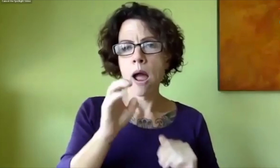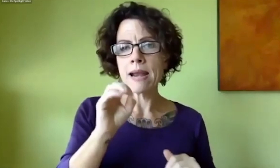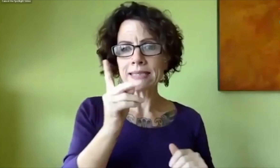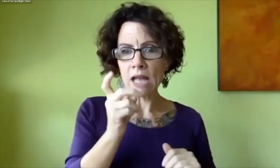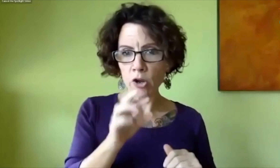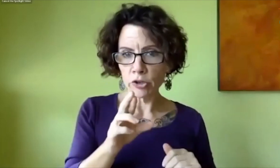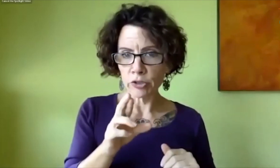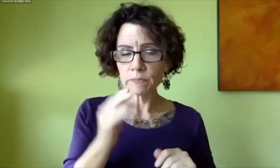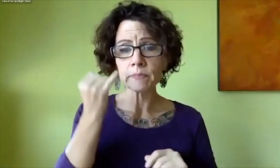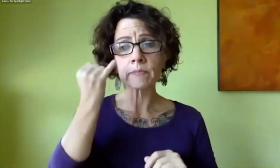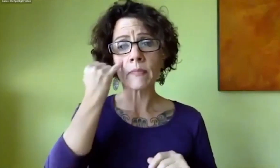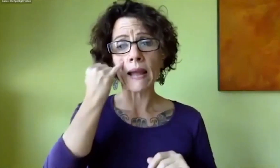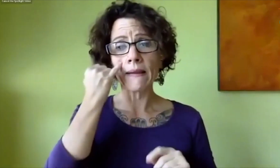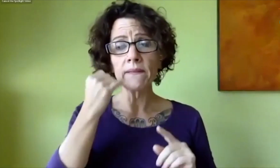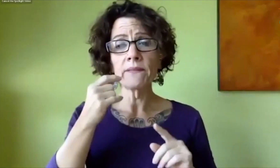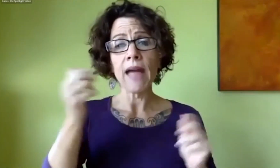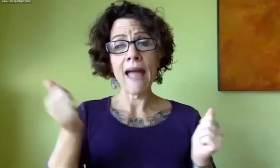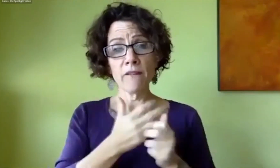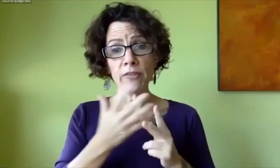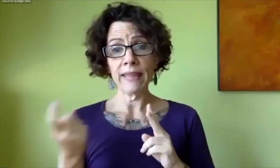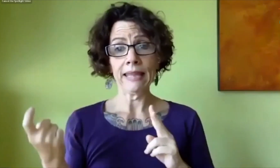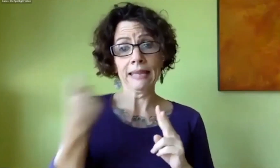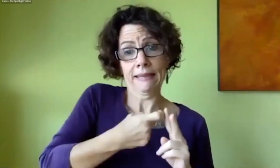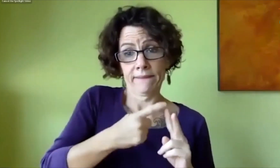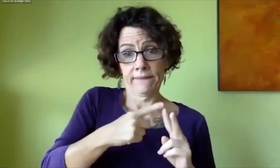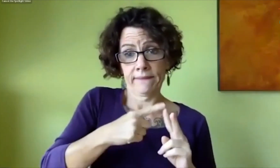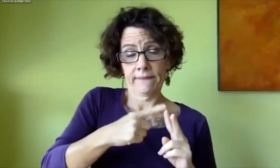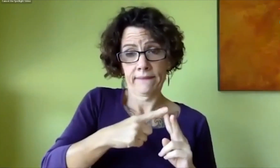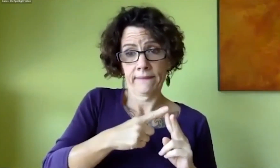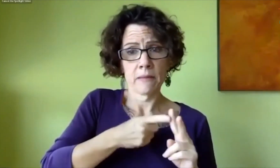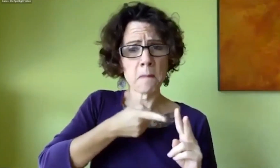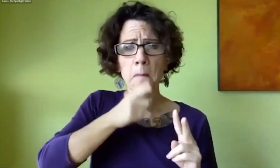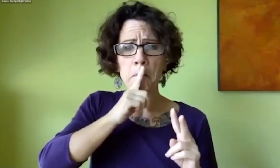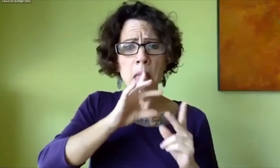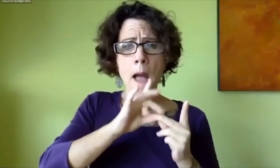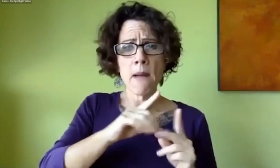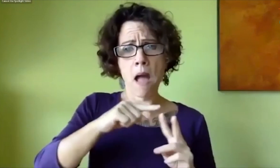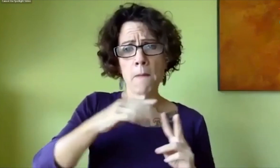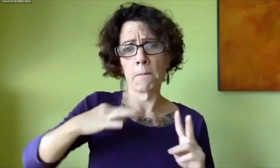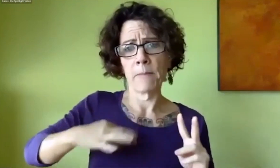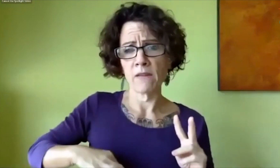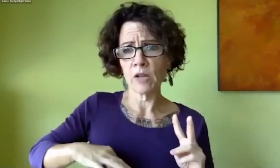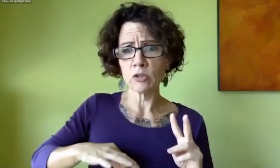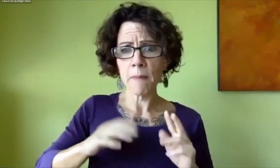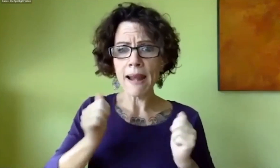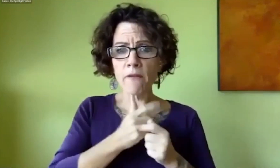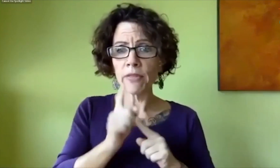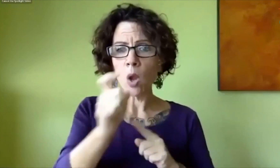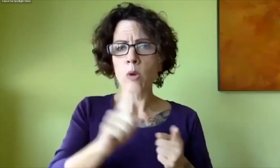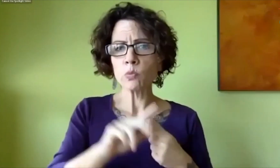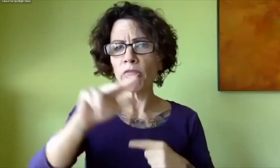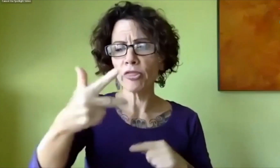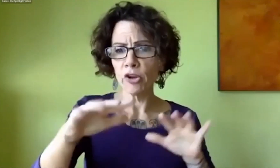than one executor, if everything is given to the first beneficiary,